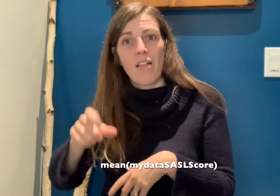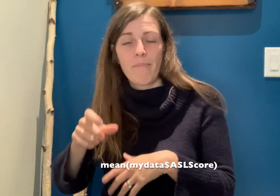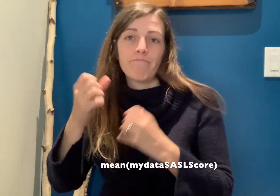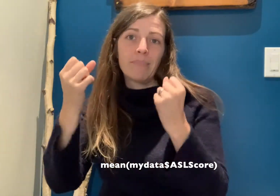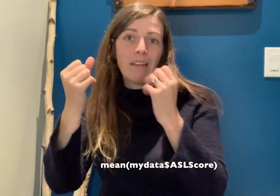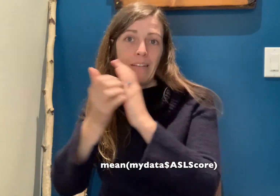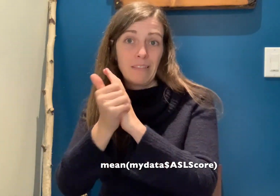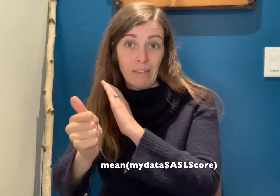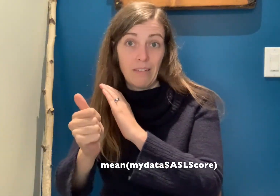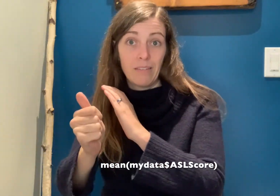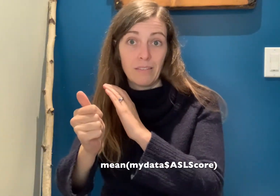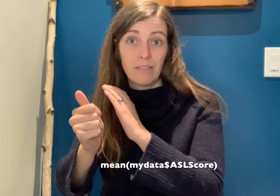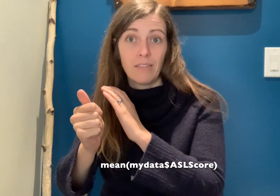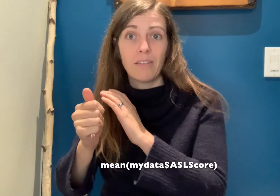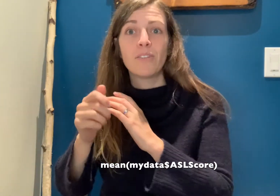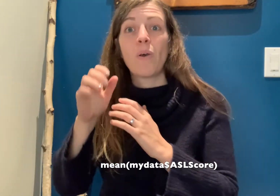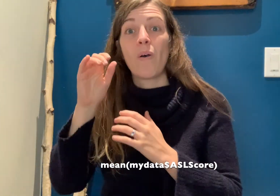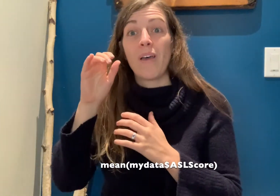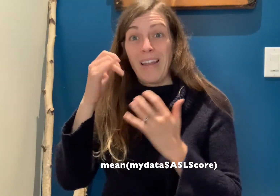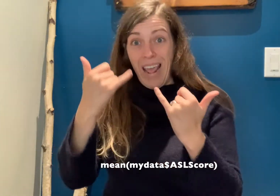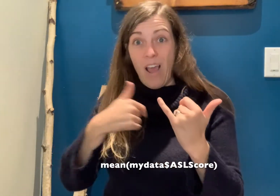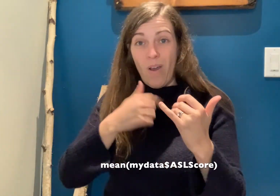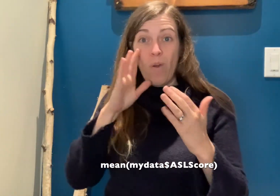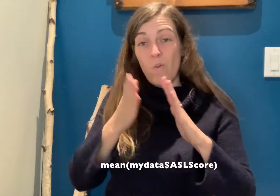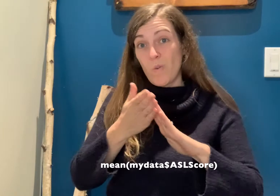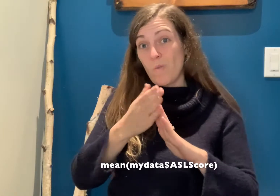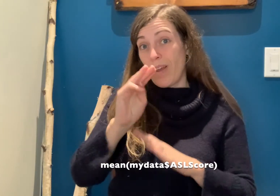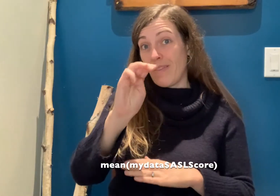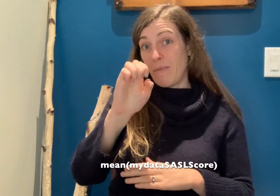column ASL score, which is in the data frame called my data.